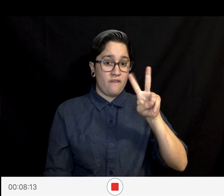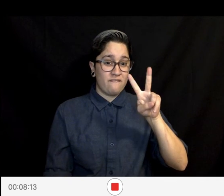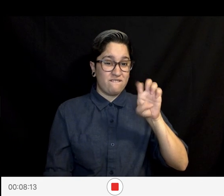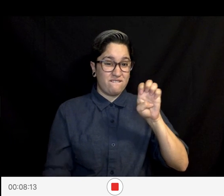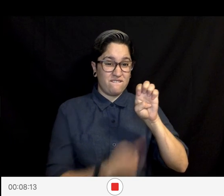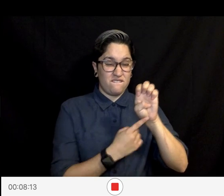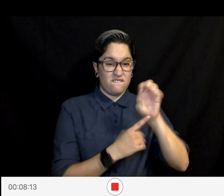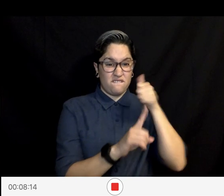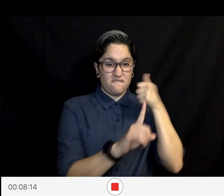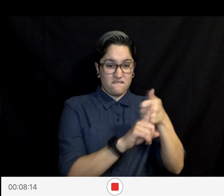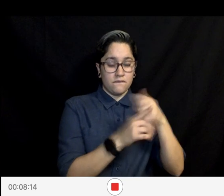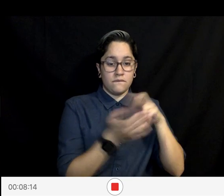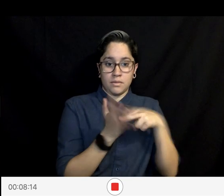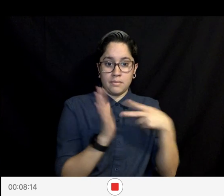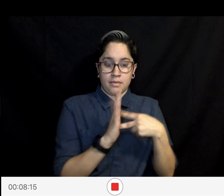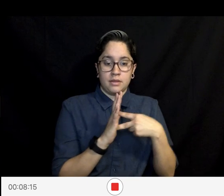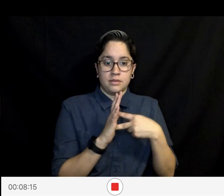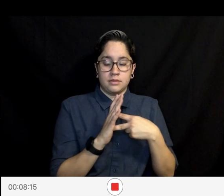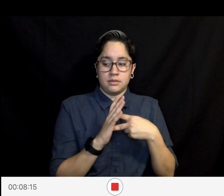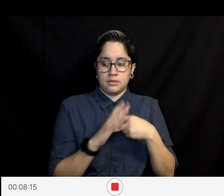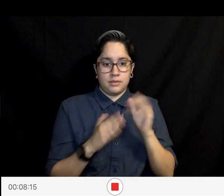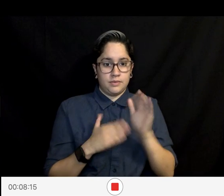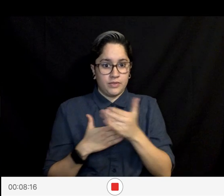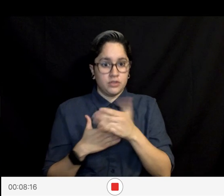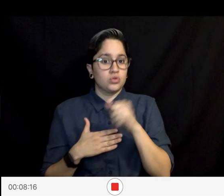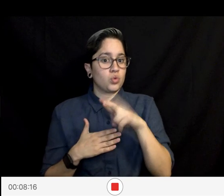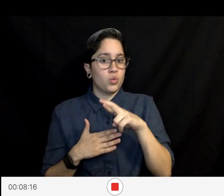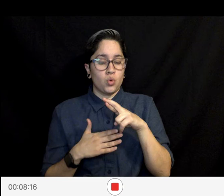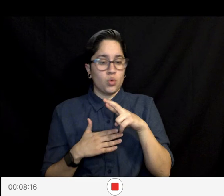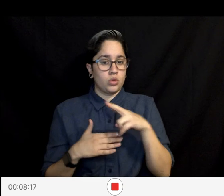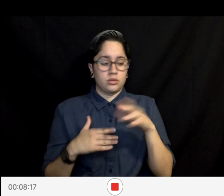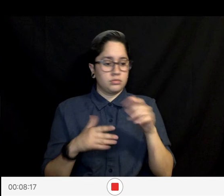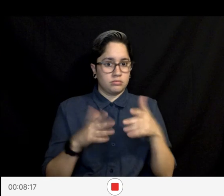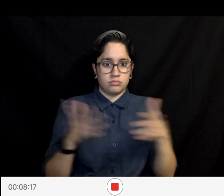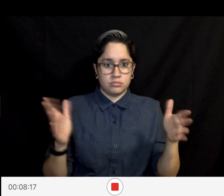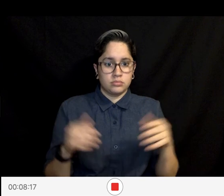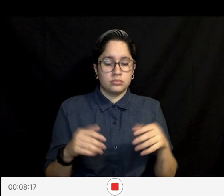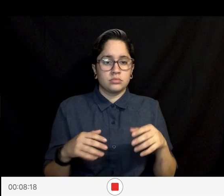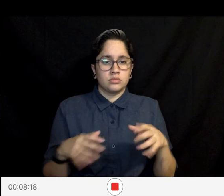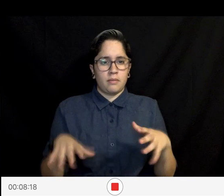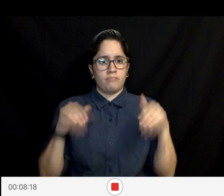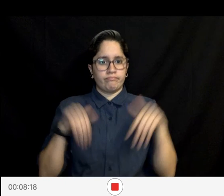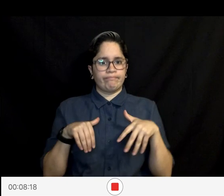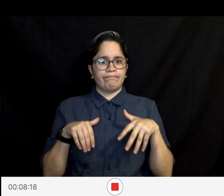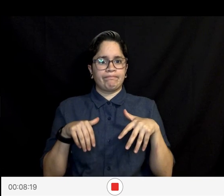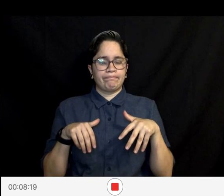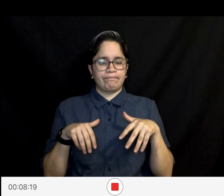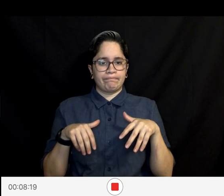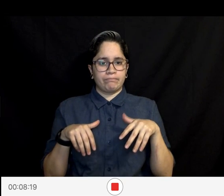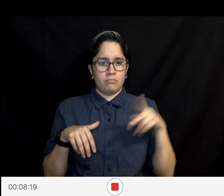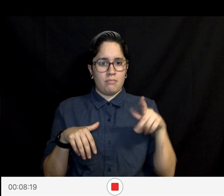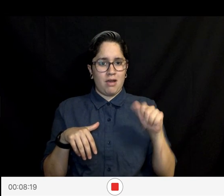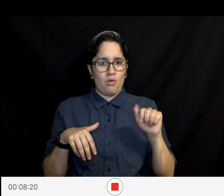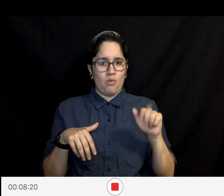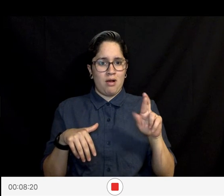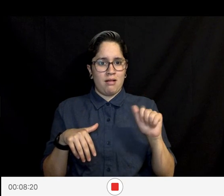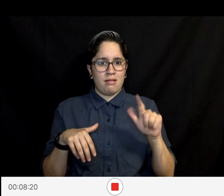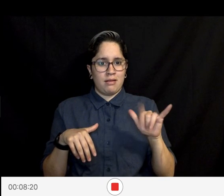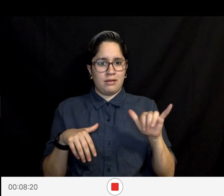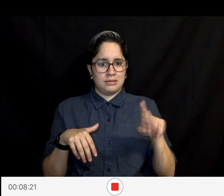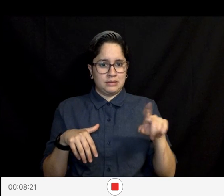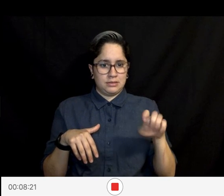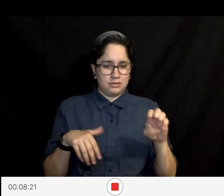gets stuck in the tentacles, but mostly causes minimal damage to humans. Now, imagine